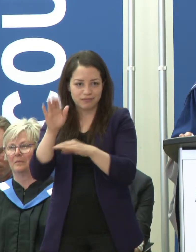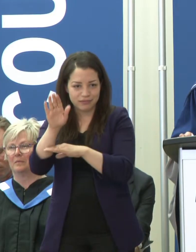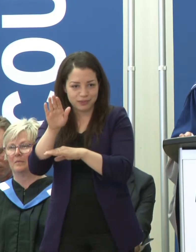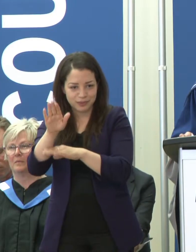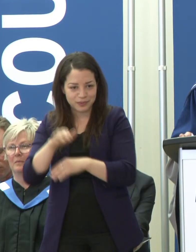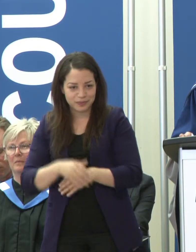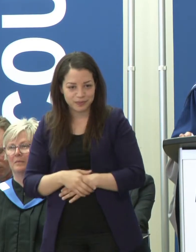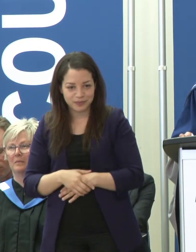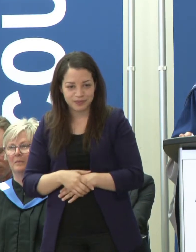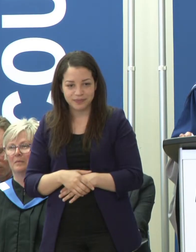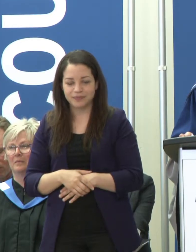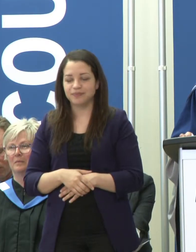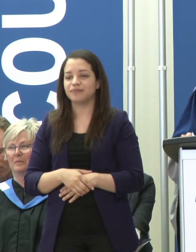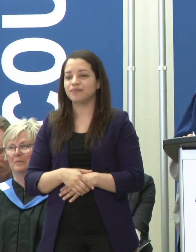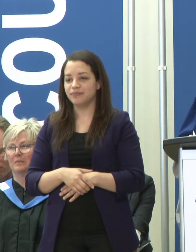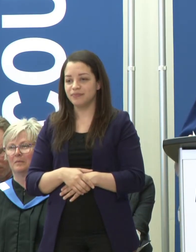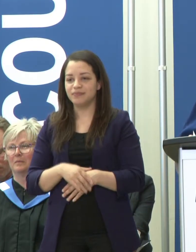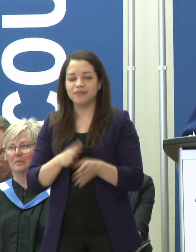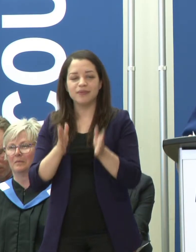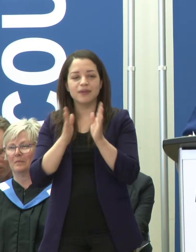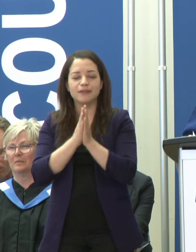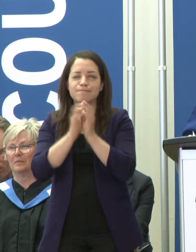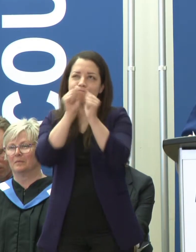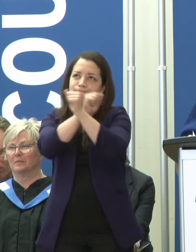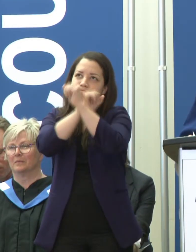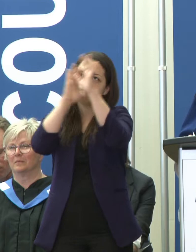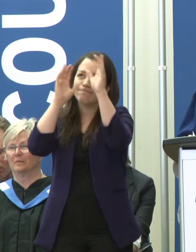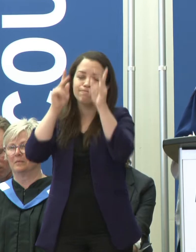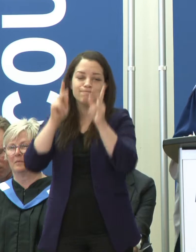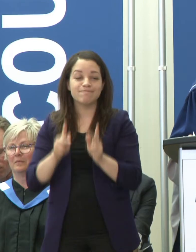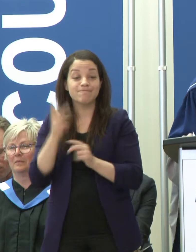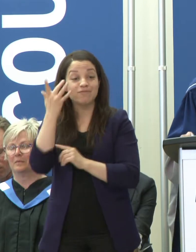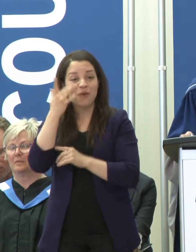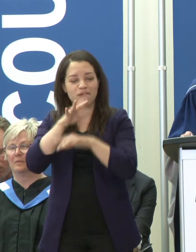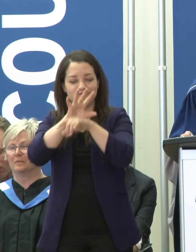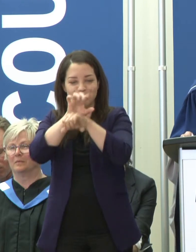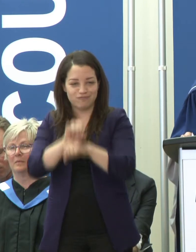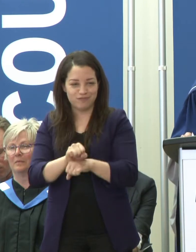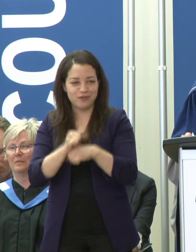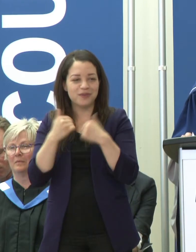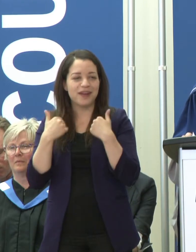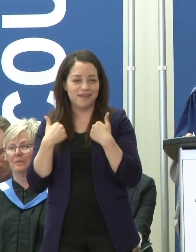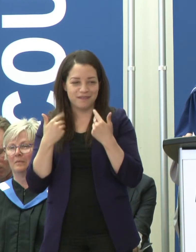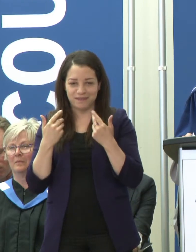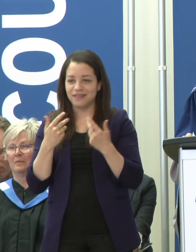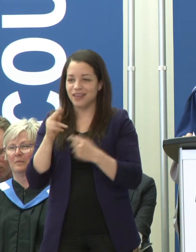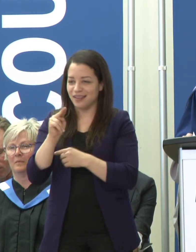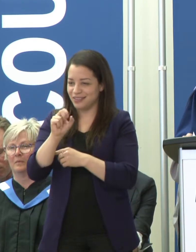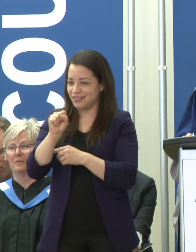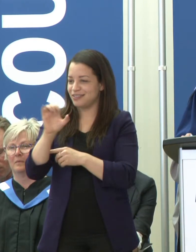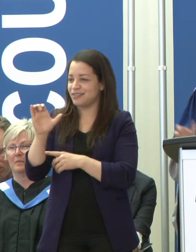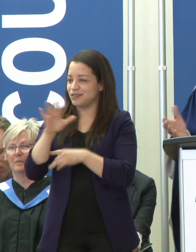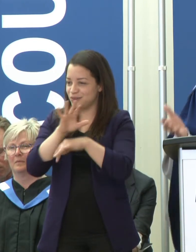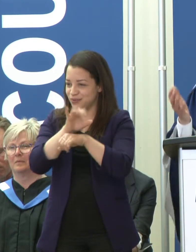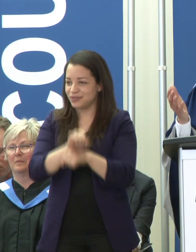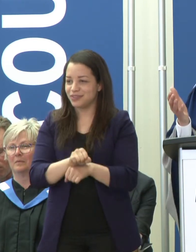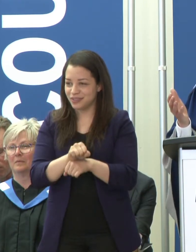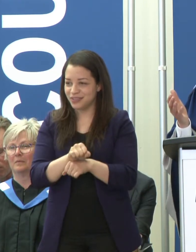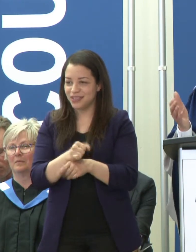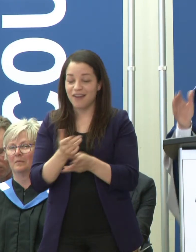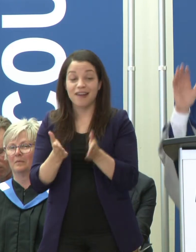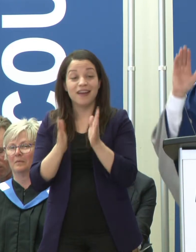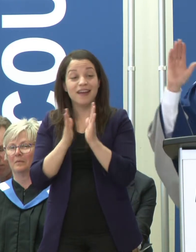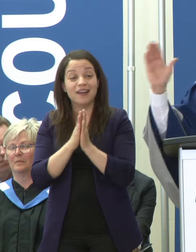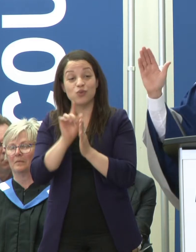afternoon. I've asked you to think of that individual because we have a tradition at NSCC, a tradition where I ask the graduating class to stand